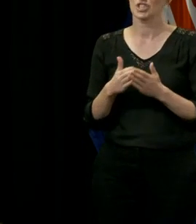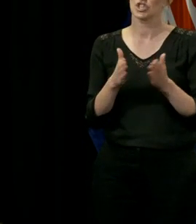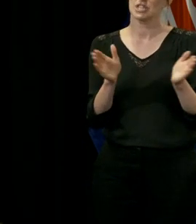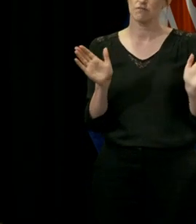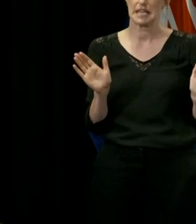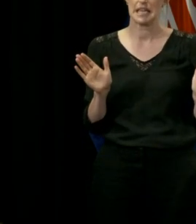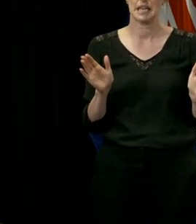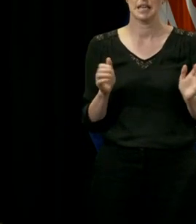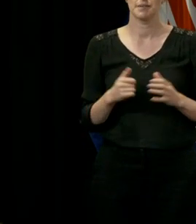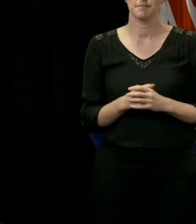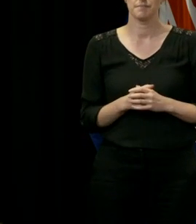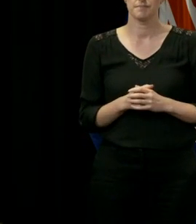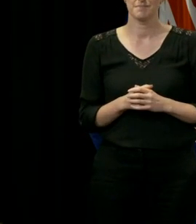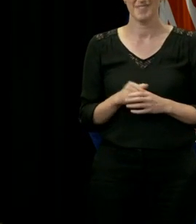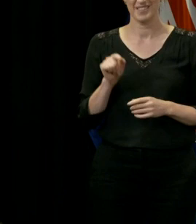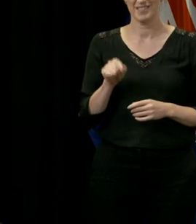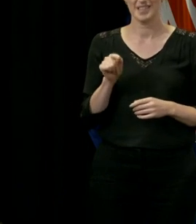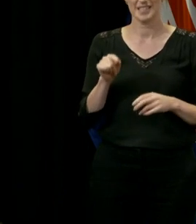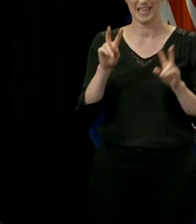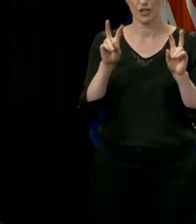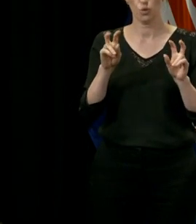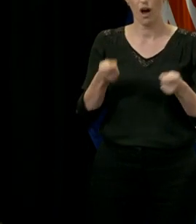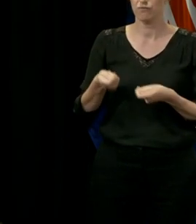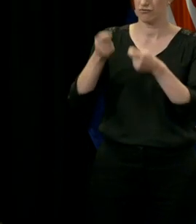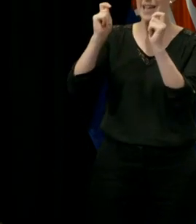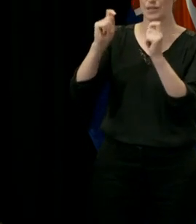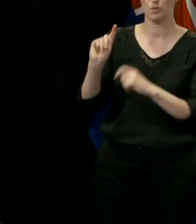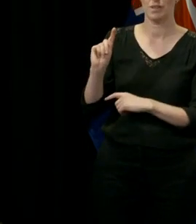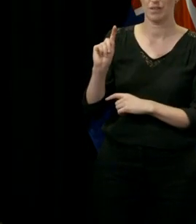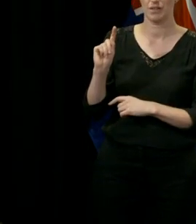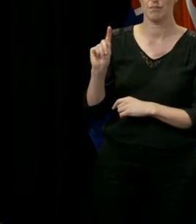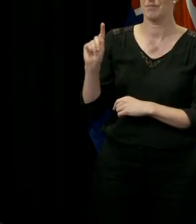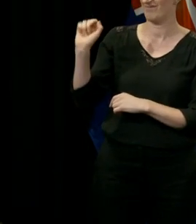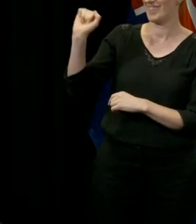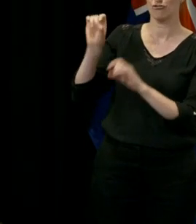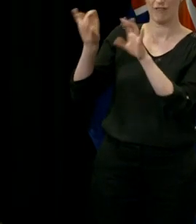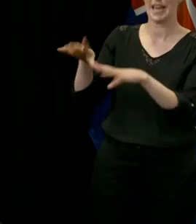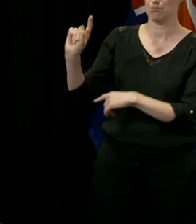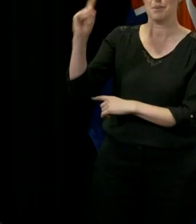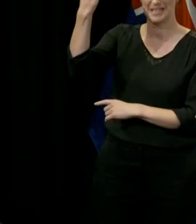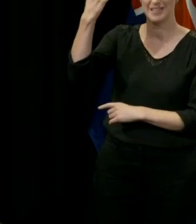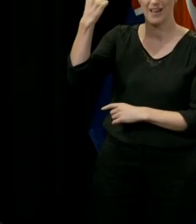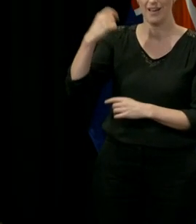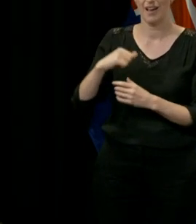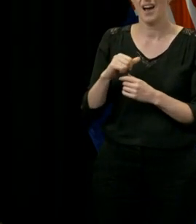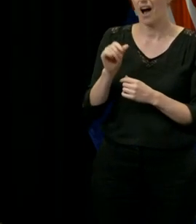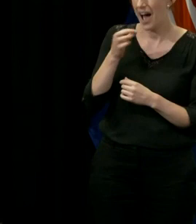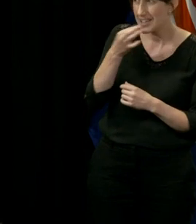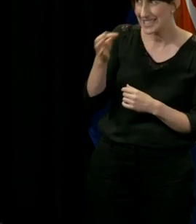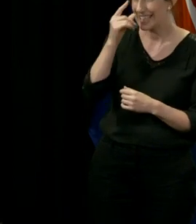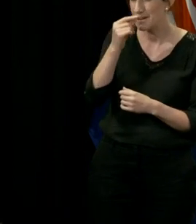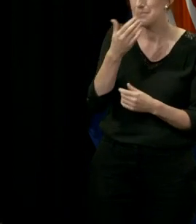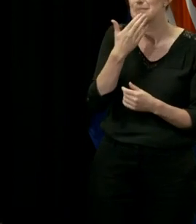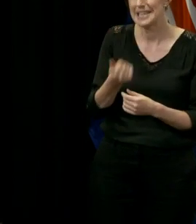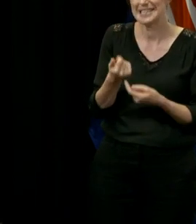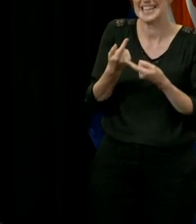generally, though, I have raised this issue with Prime Minister Morrison. I've specifically sought, could we have a short-term exemption just for these